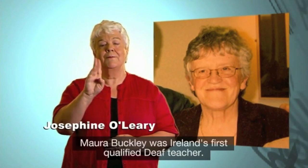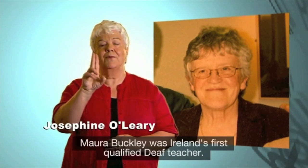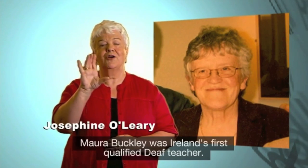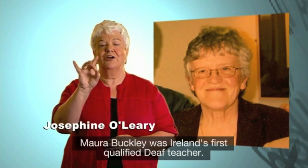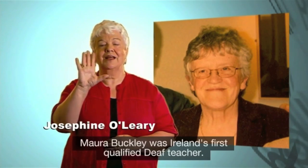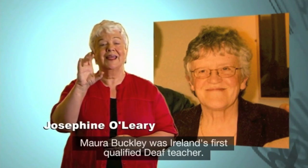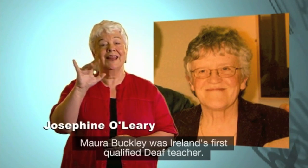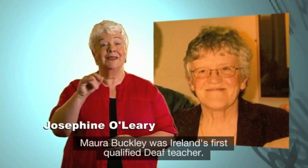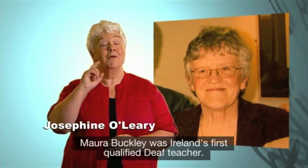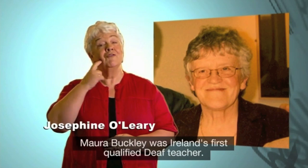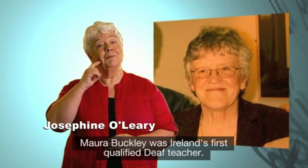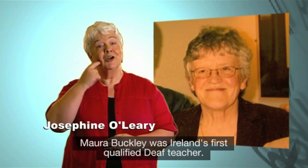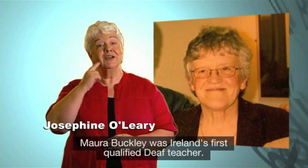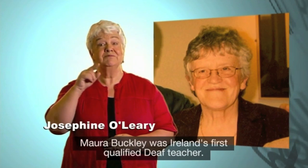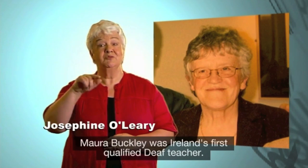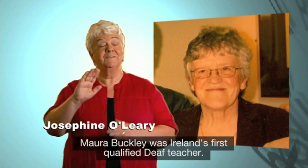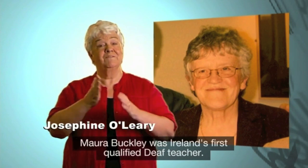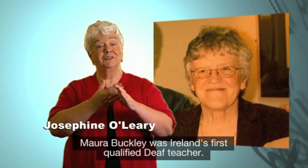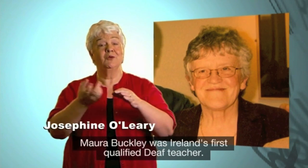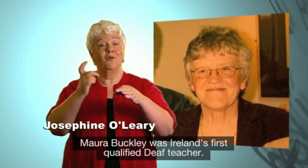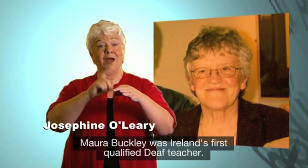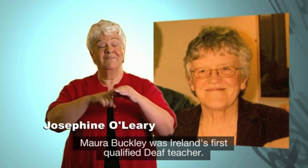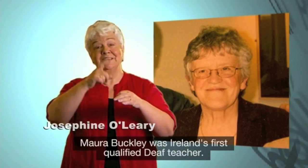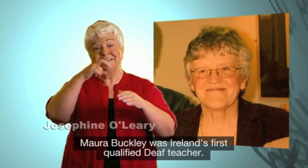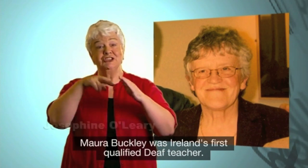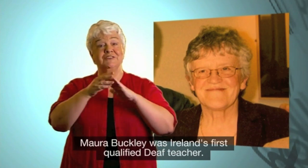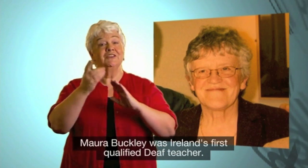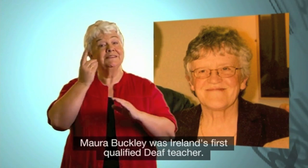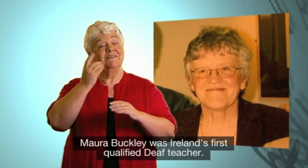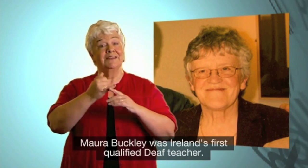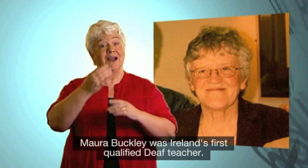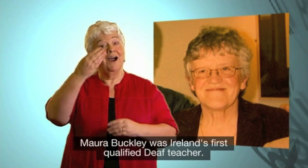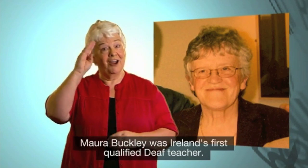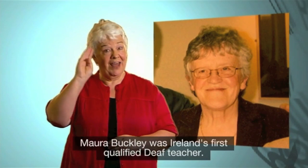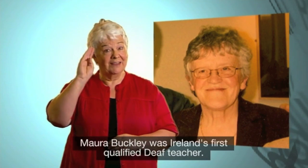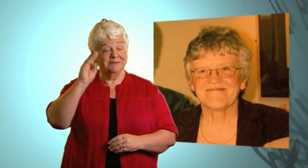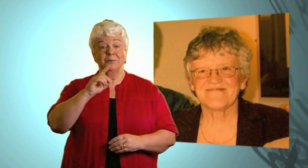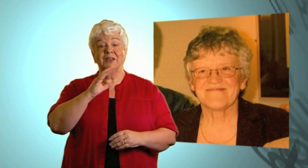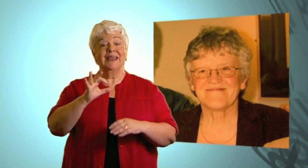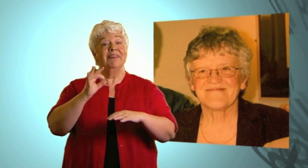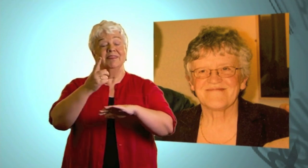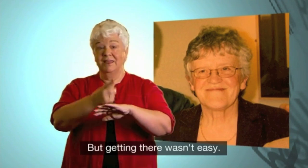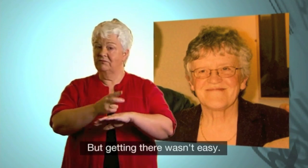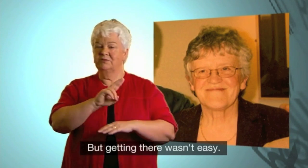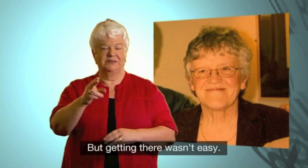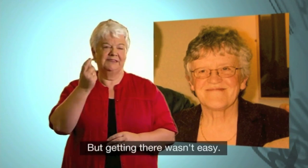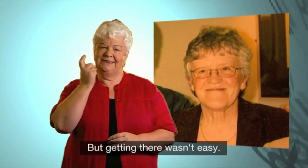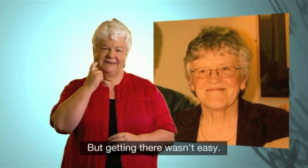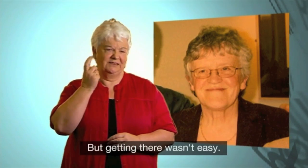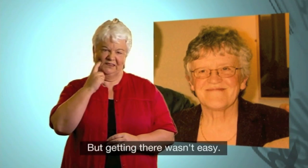Maura Buckley was Ireland's first qualified deaf teacher. But getting there wasn't easy.